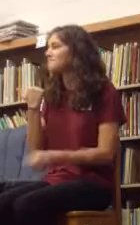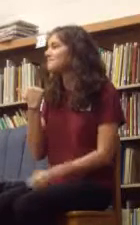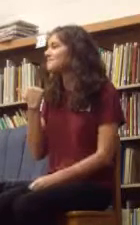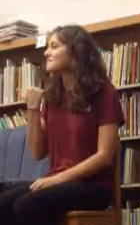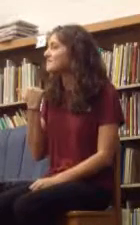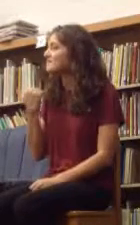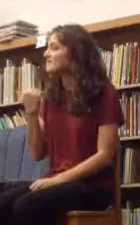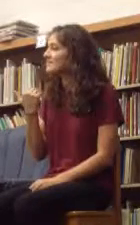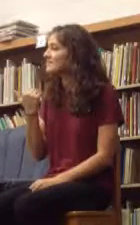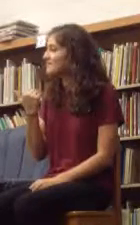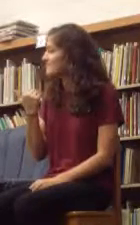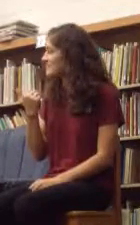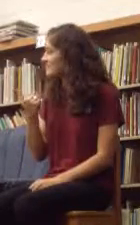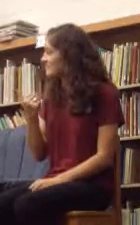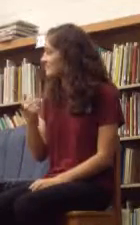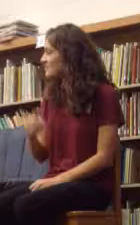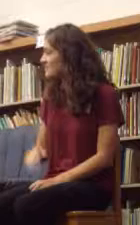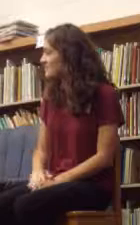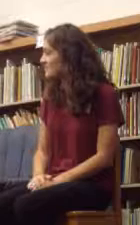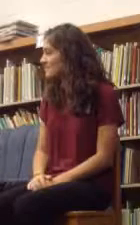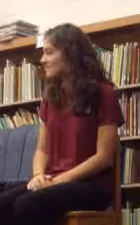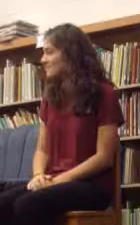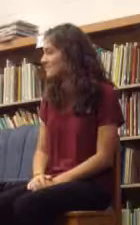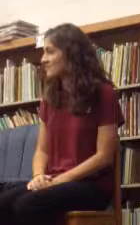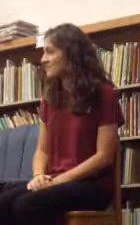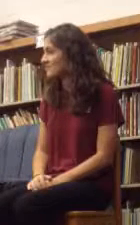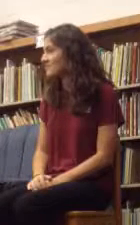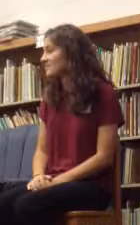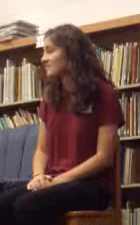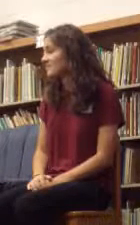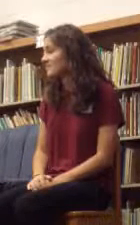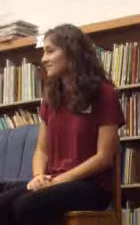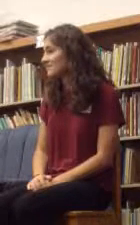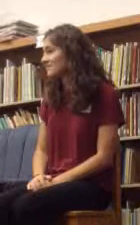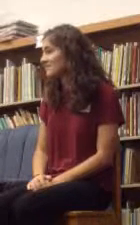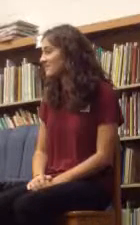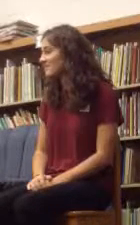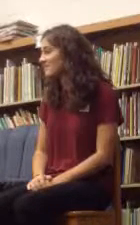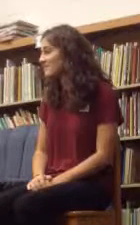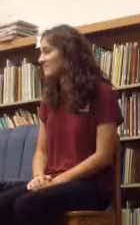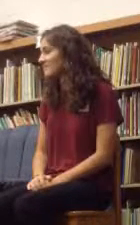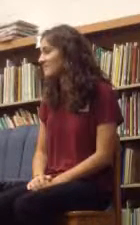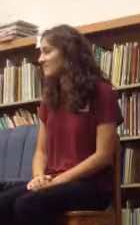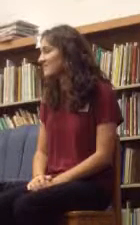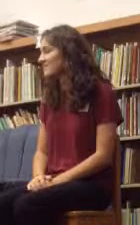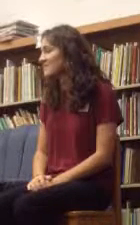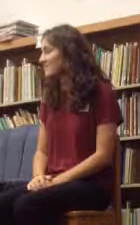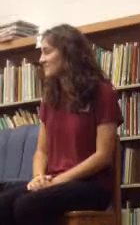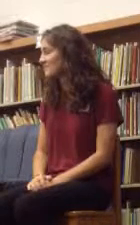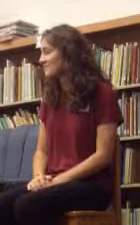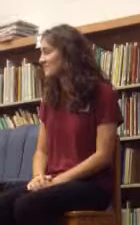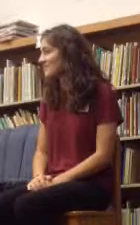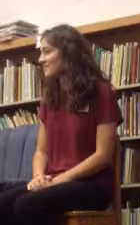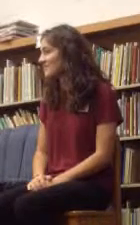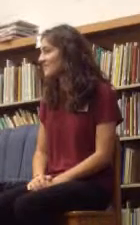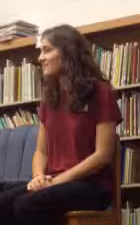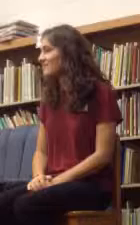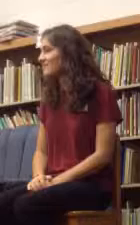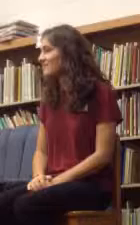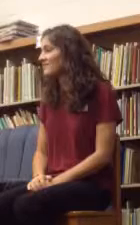like with that on the other page, like it looks like